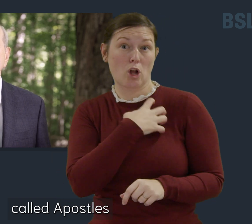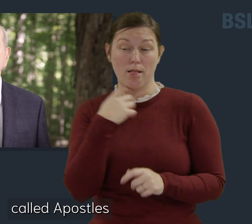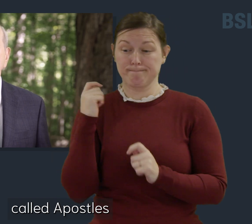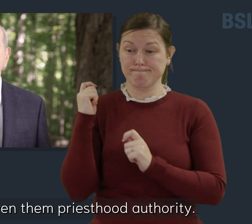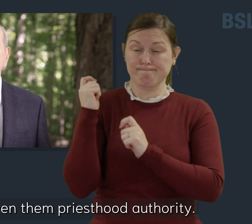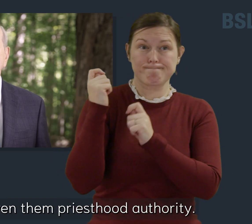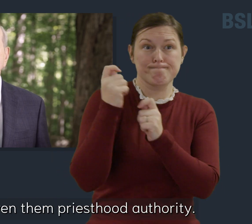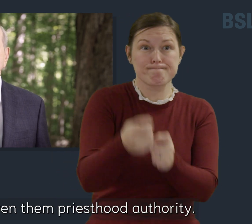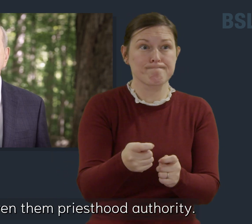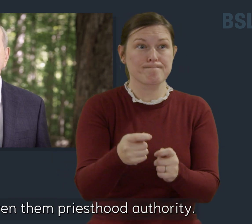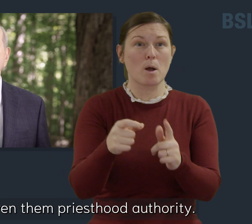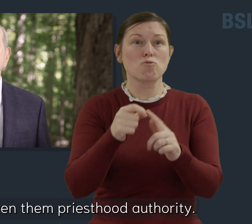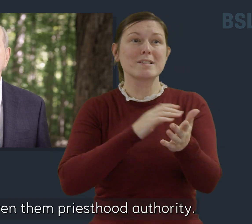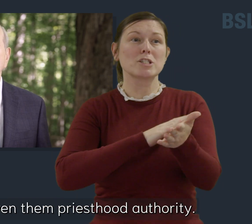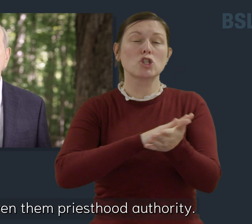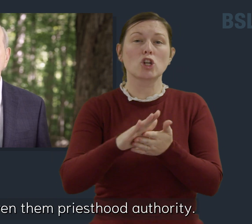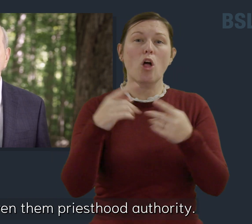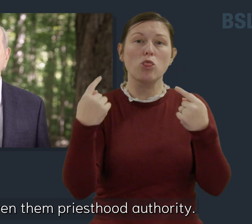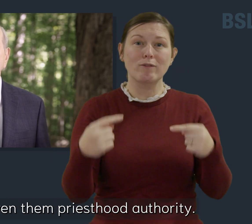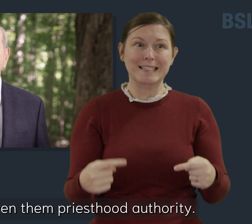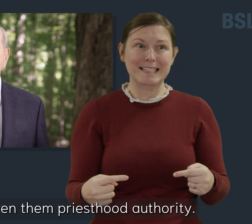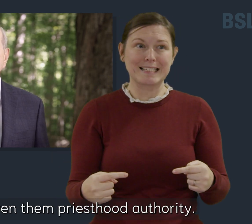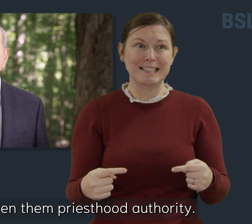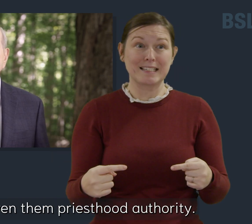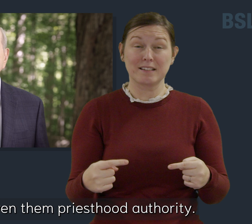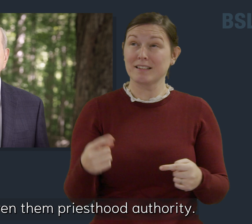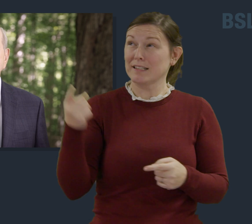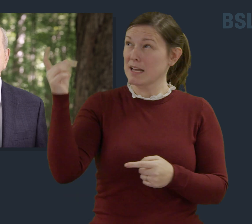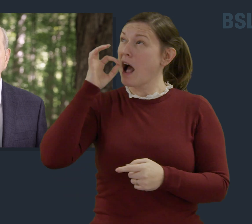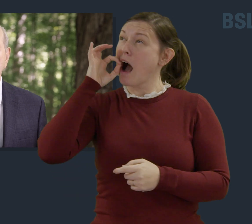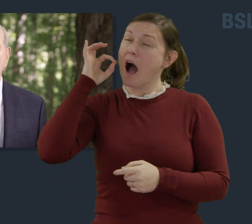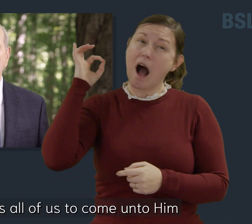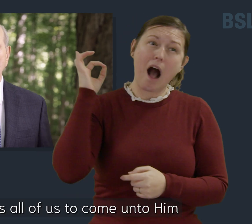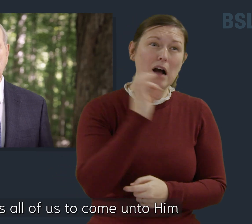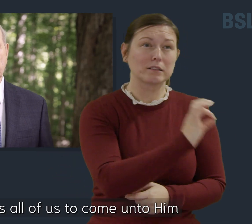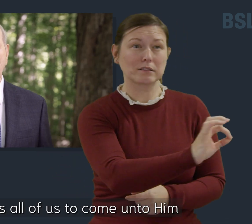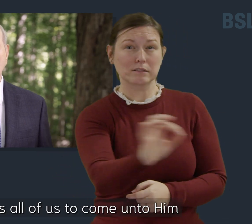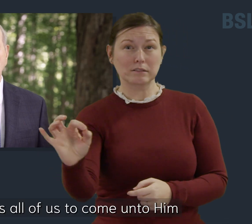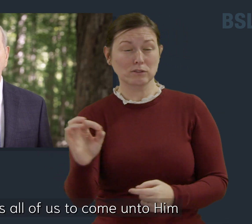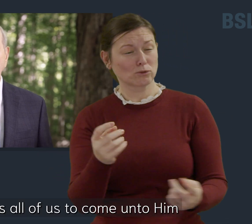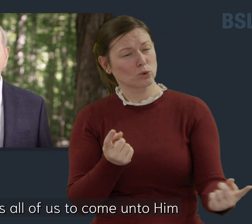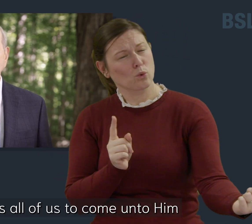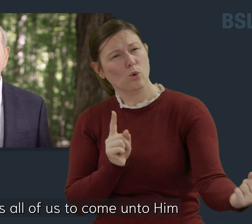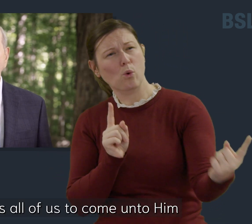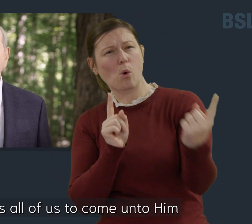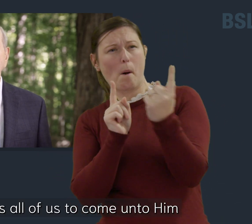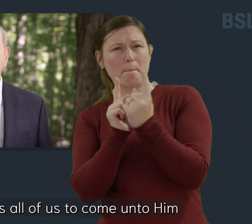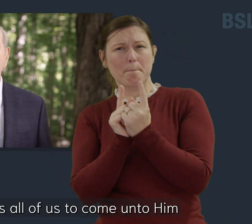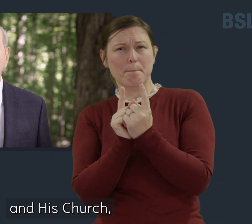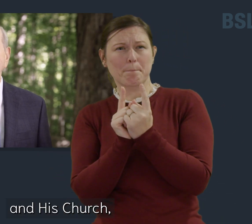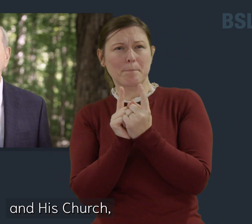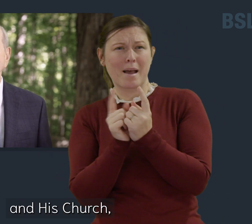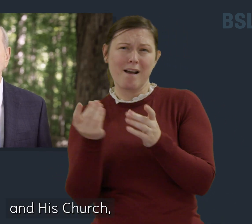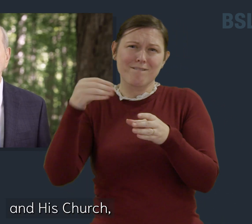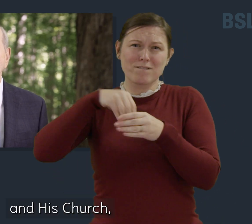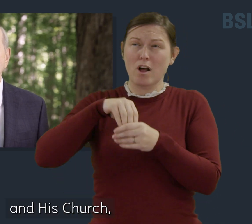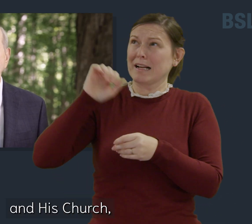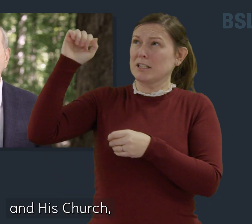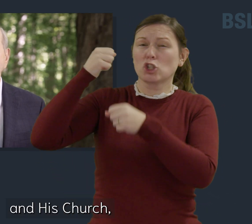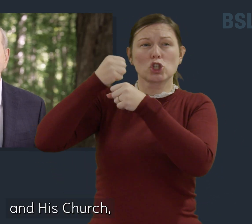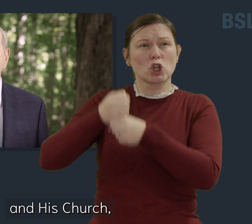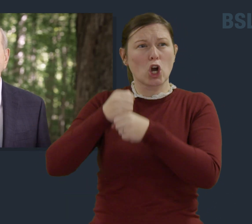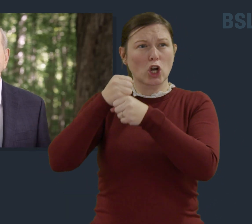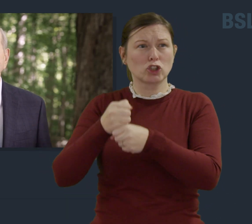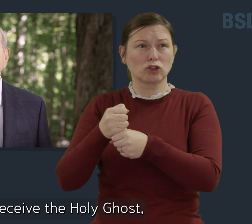apostles and has given them priesthood authority. He invites all of us to come unto him and his